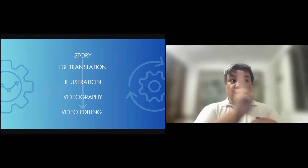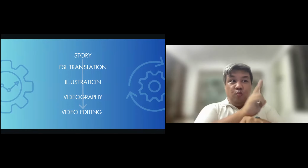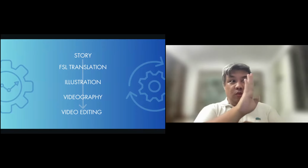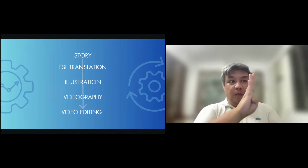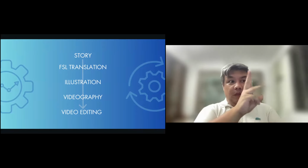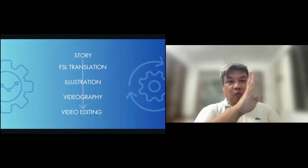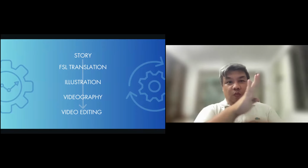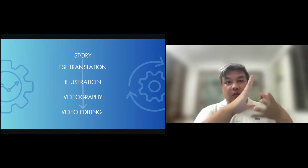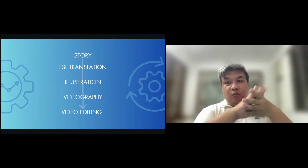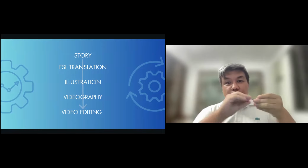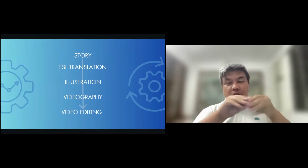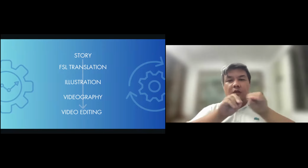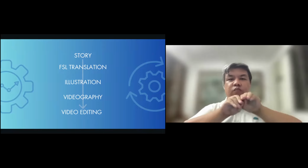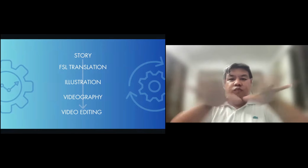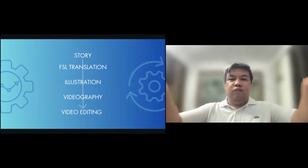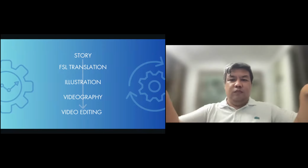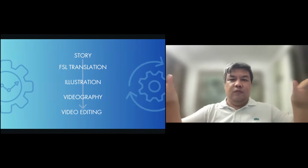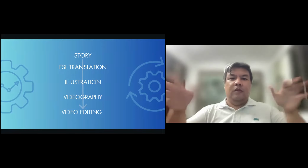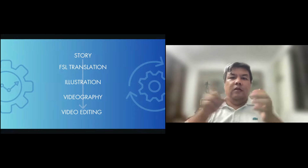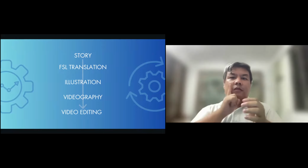work with the story